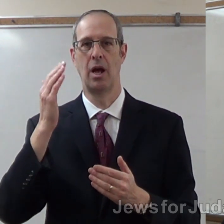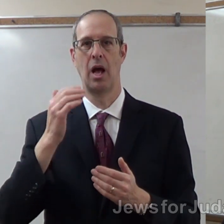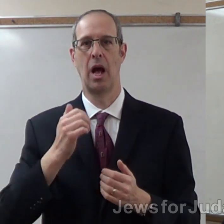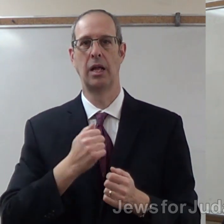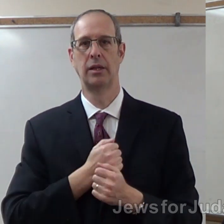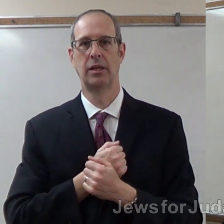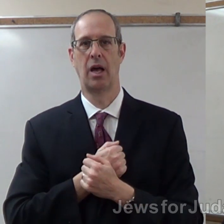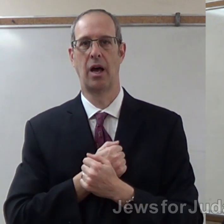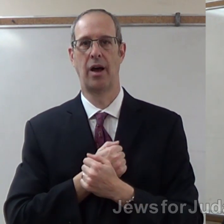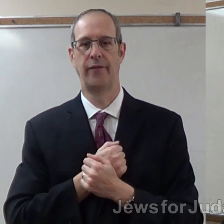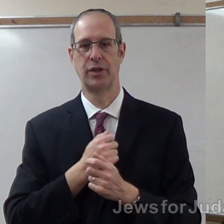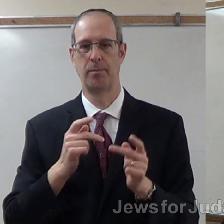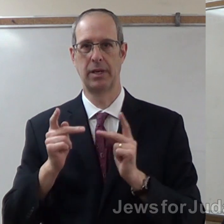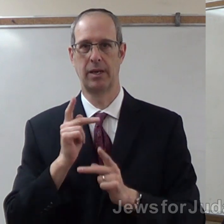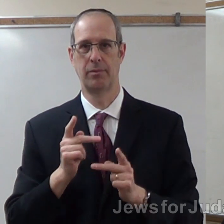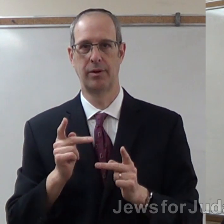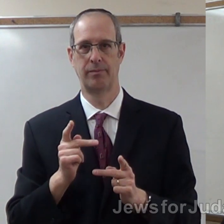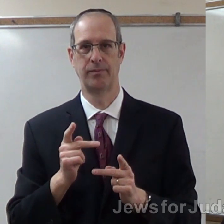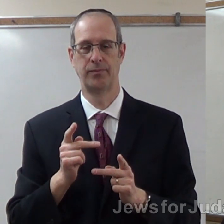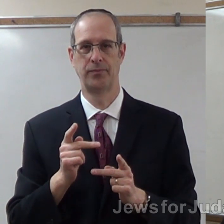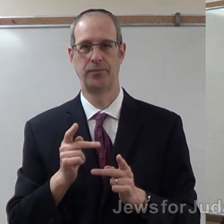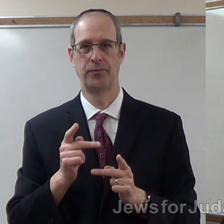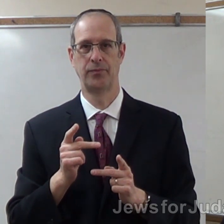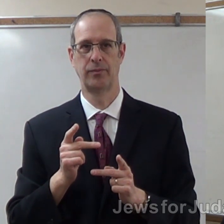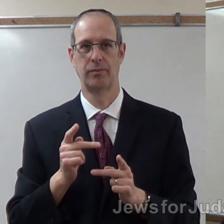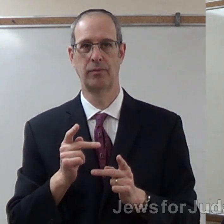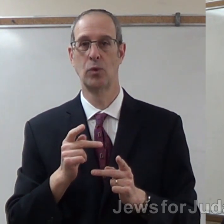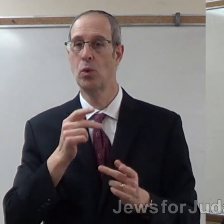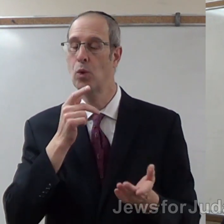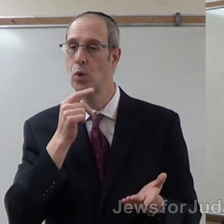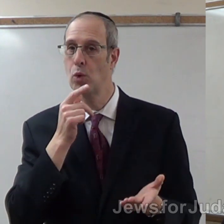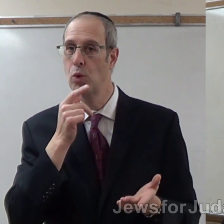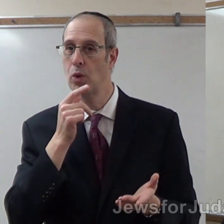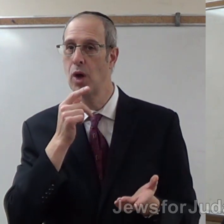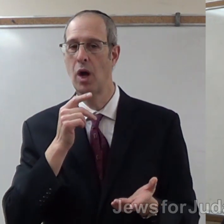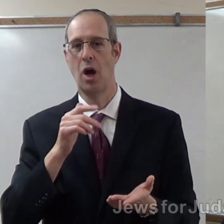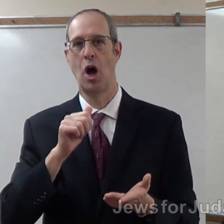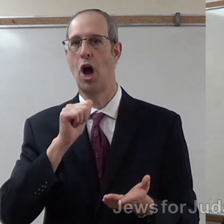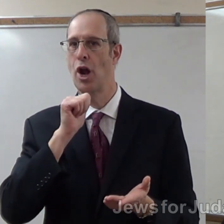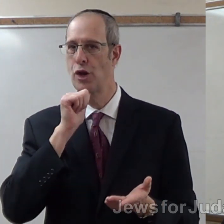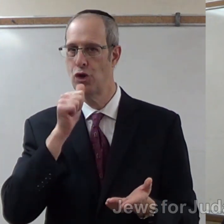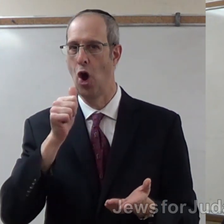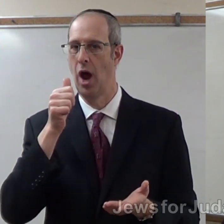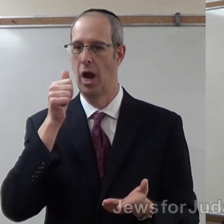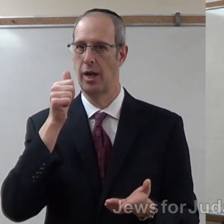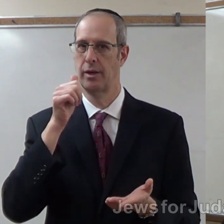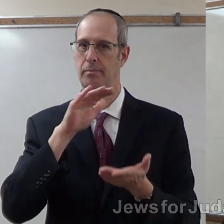loves people who don't get angry.